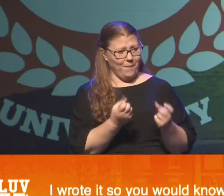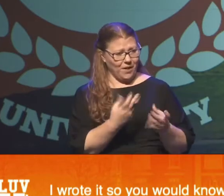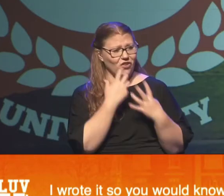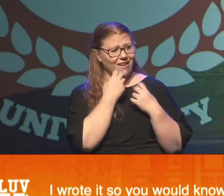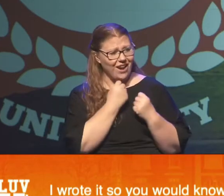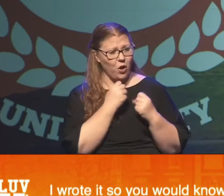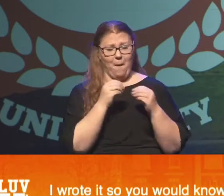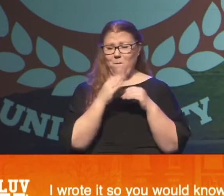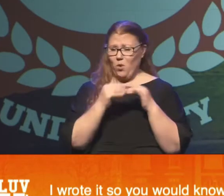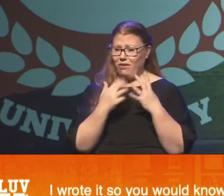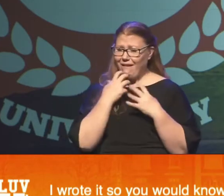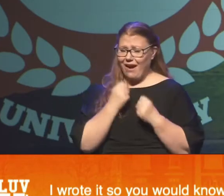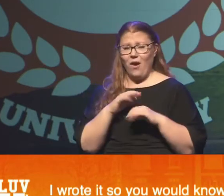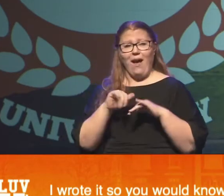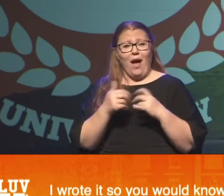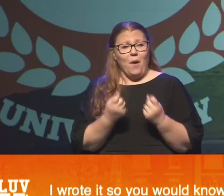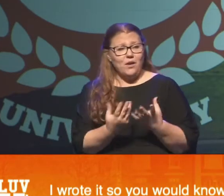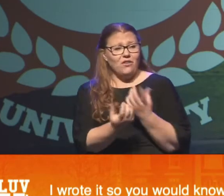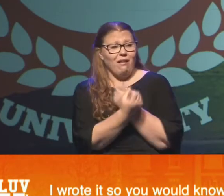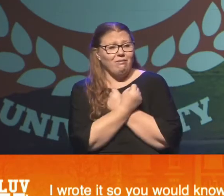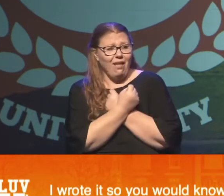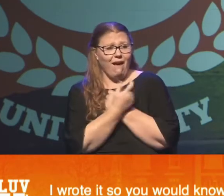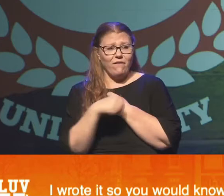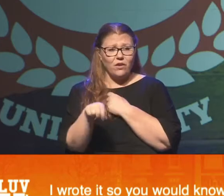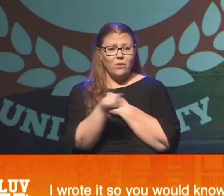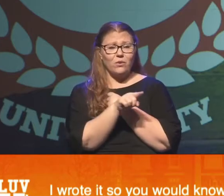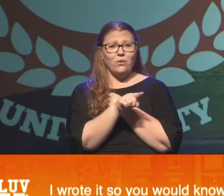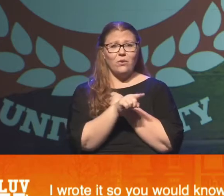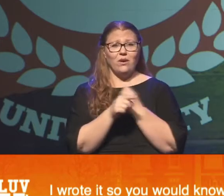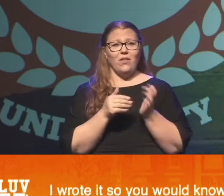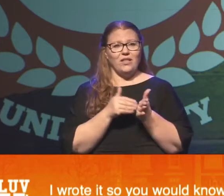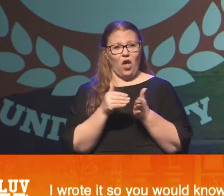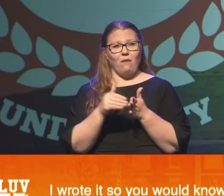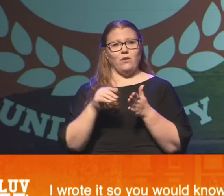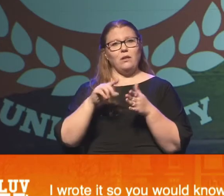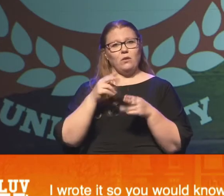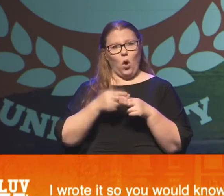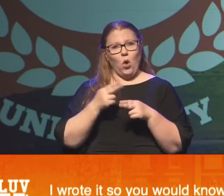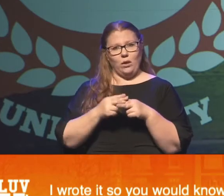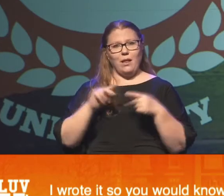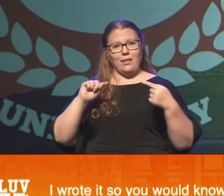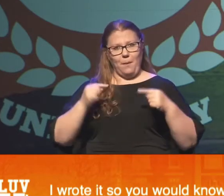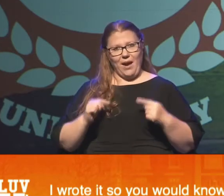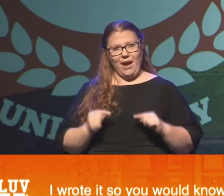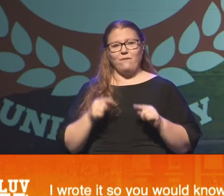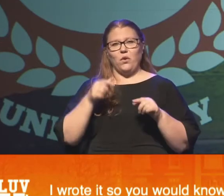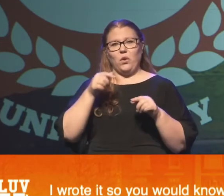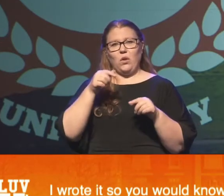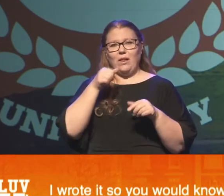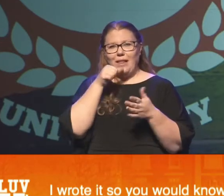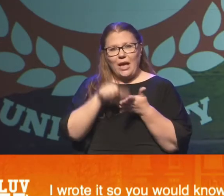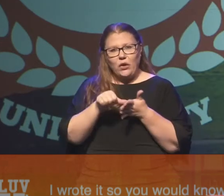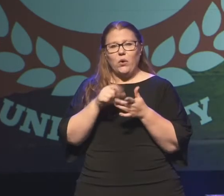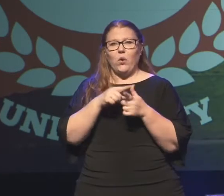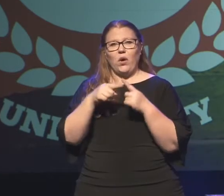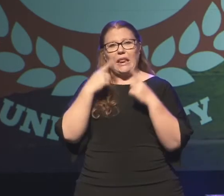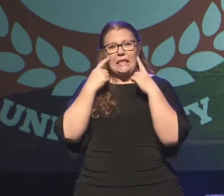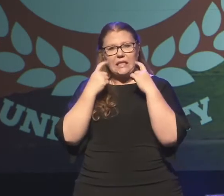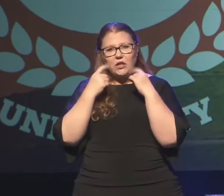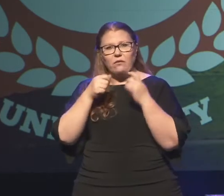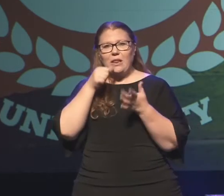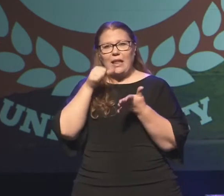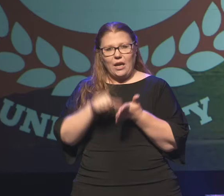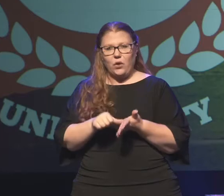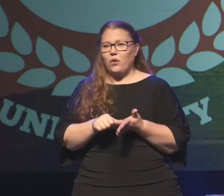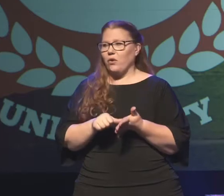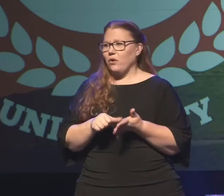more than care, how much I love you. And it's often called the painful letter or the tearful letter.